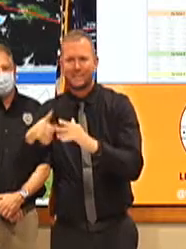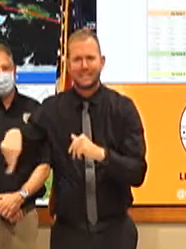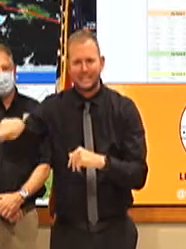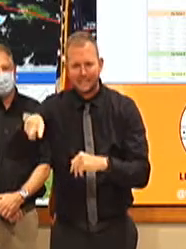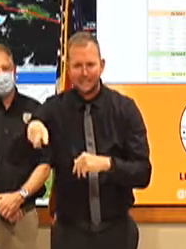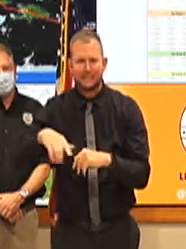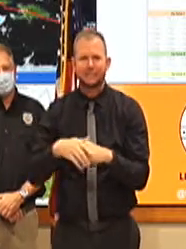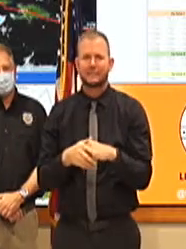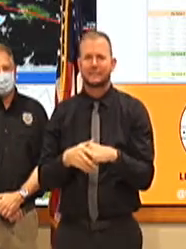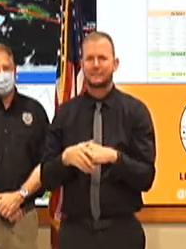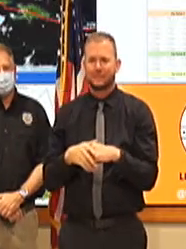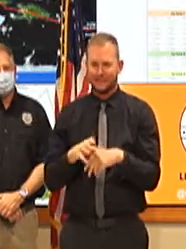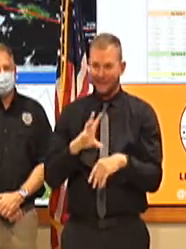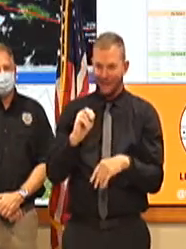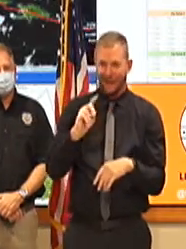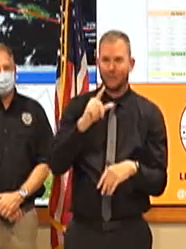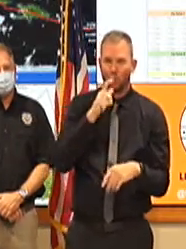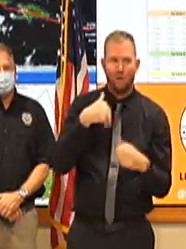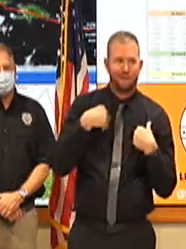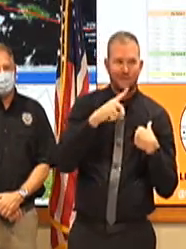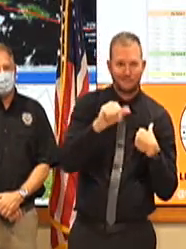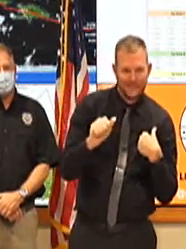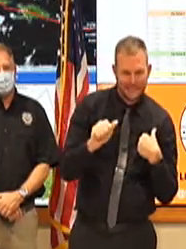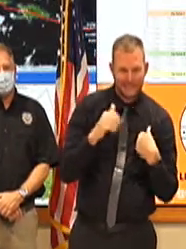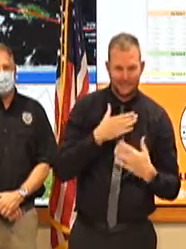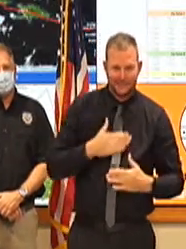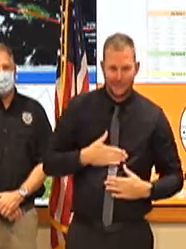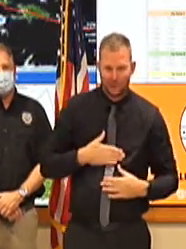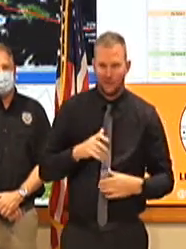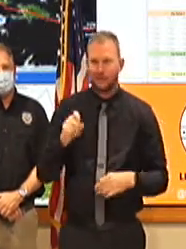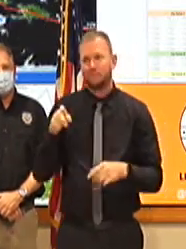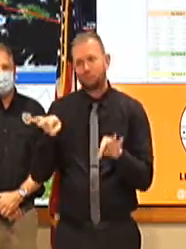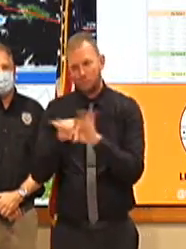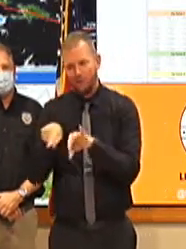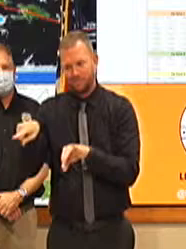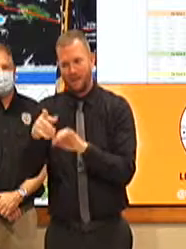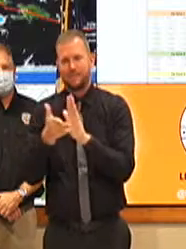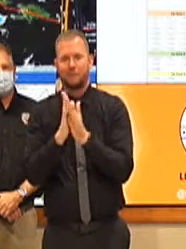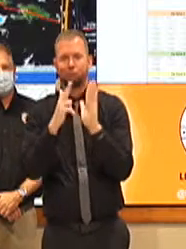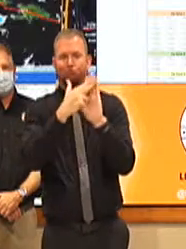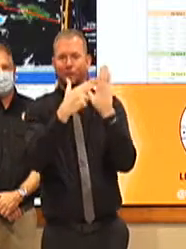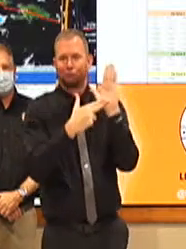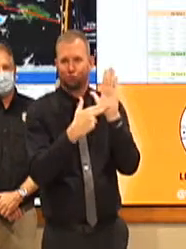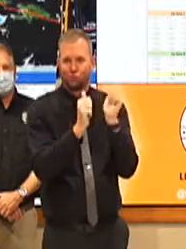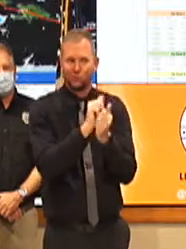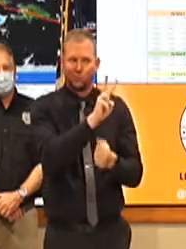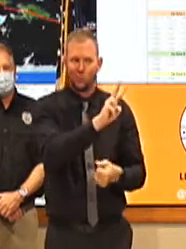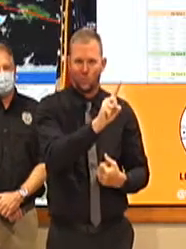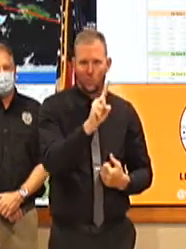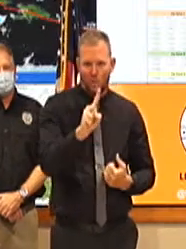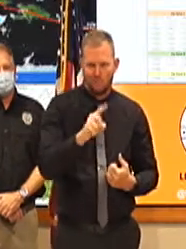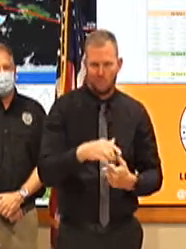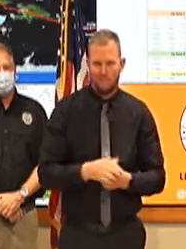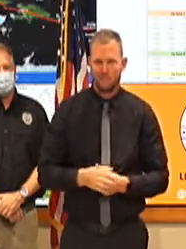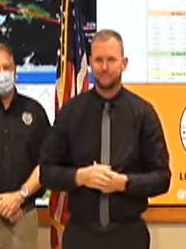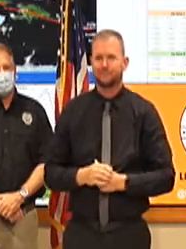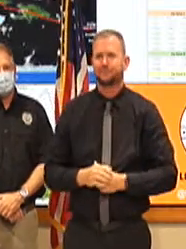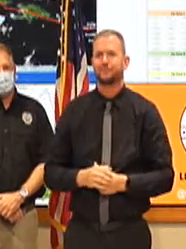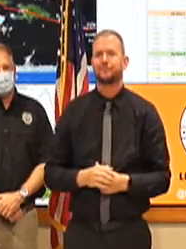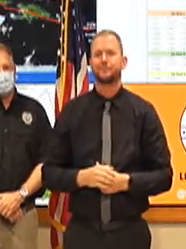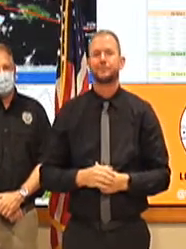populations to make sure that you are registered with the STEER program, and you can do that by calling 211.